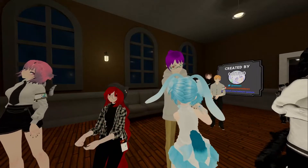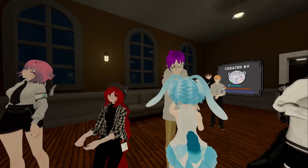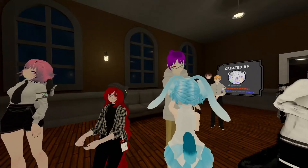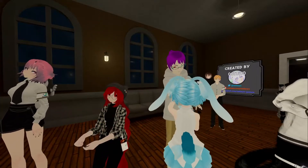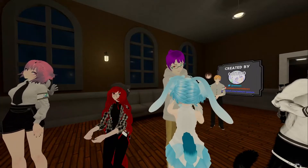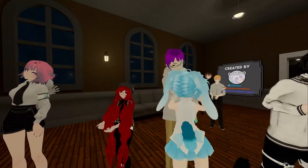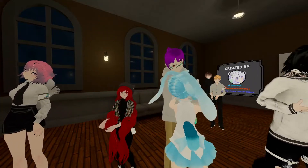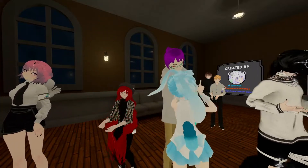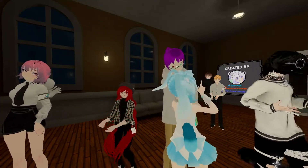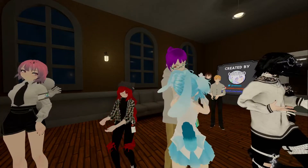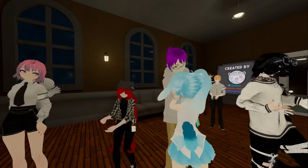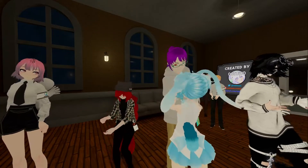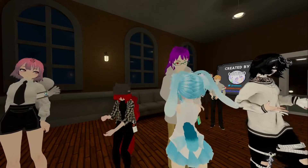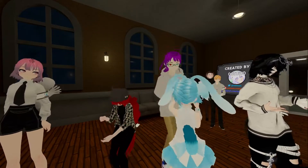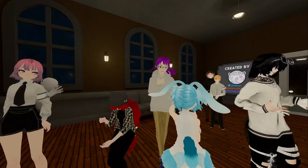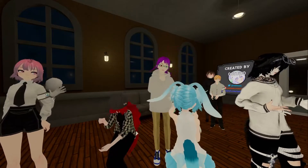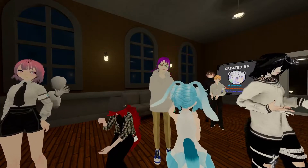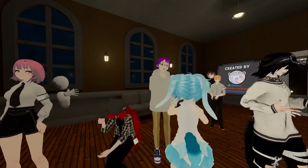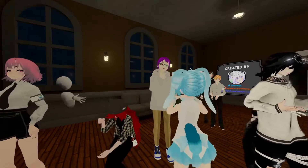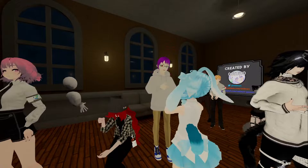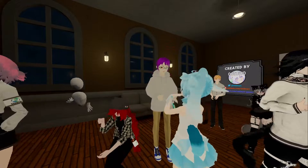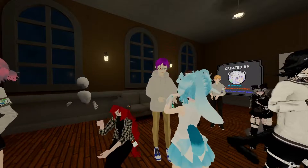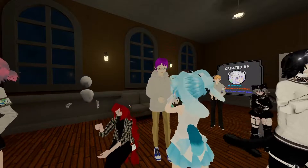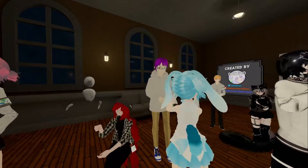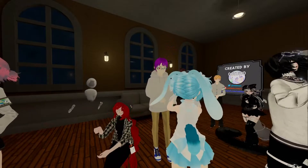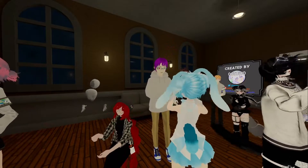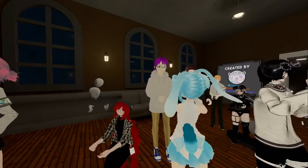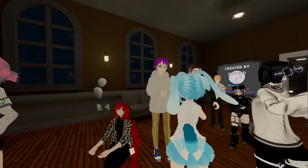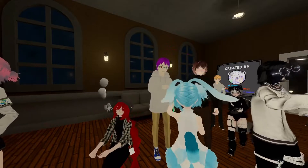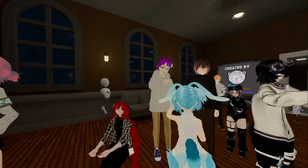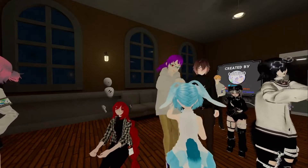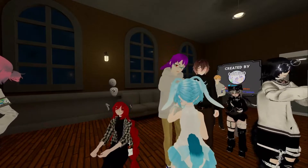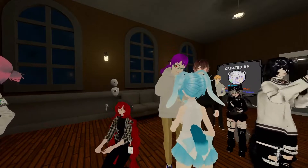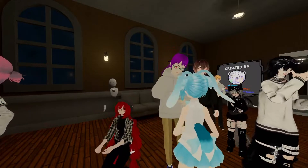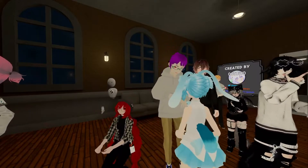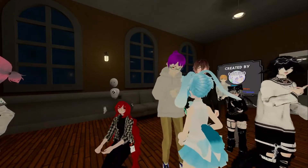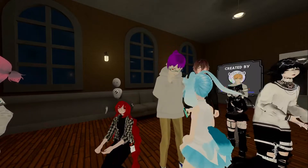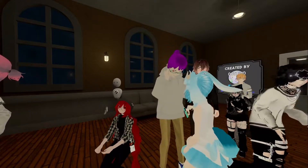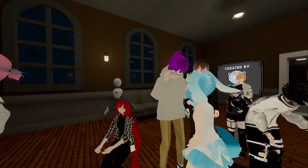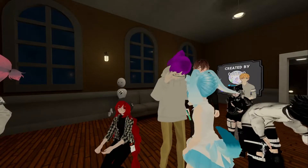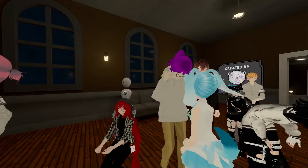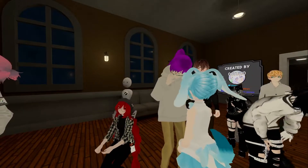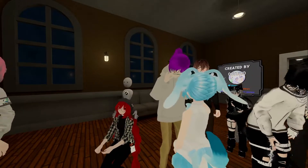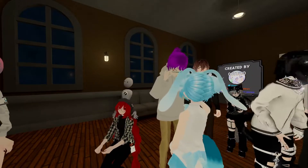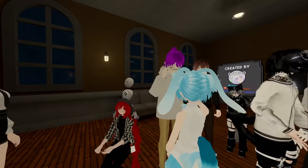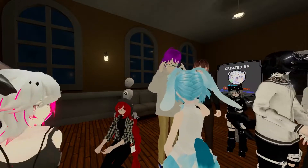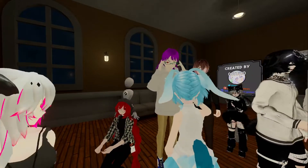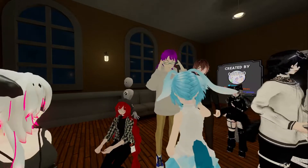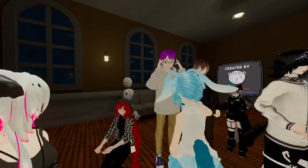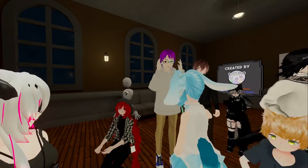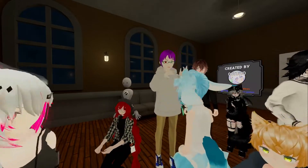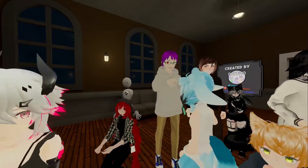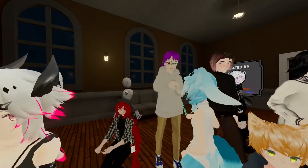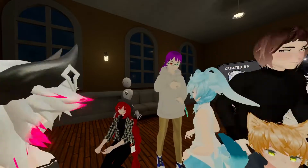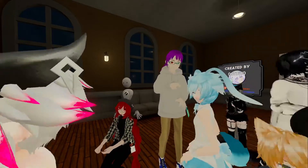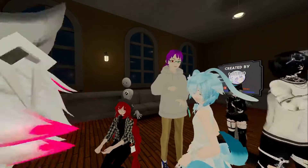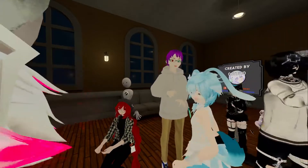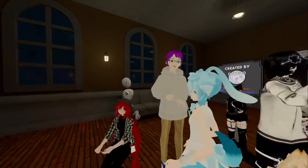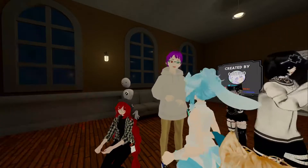before the next game starts, I have 2 vocabulary that I thought of. You that saw should me, be man. interesting for you guys to know. I saw you and I was like,